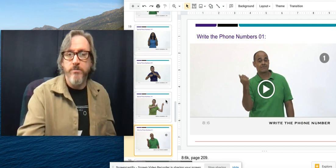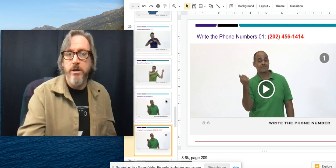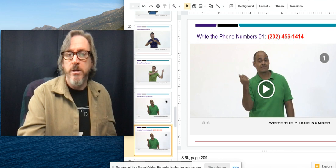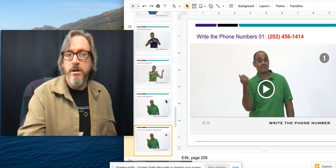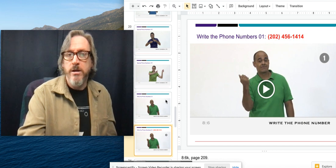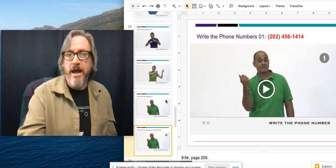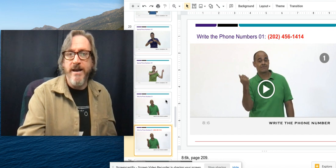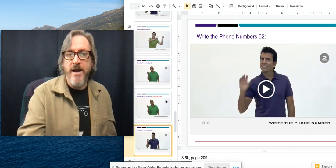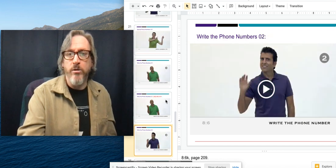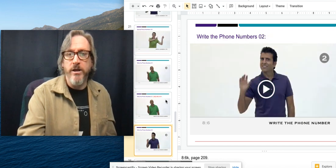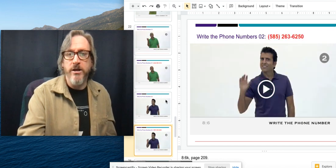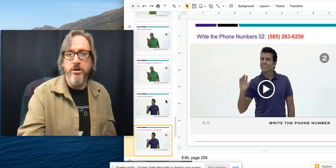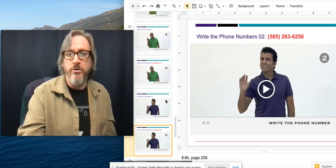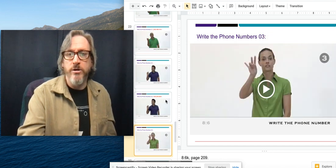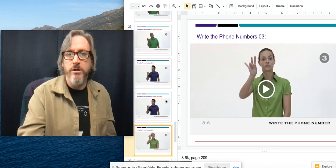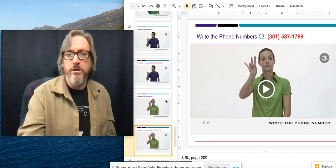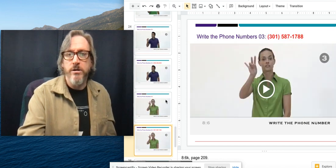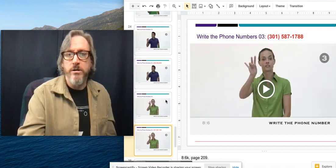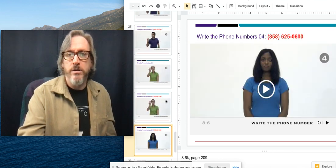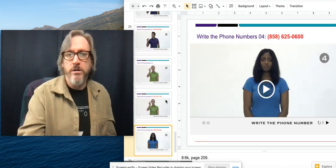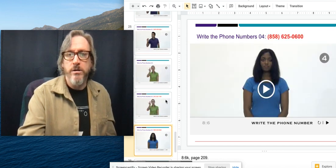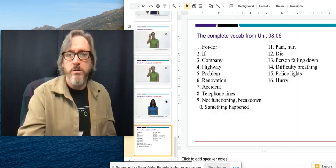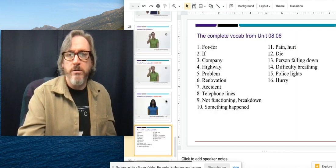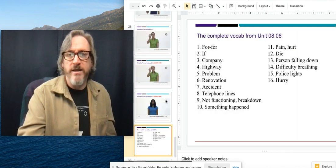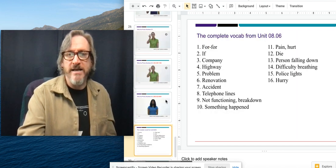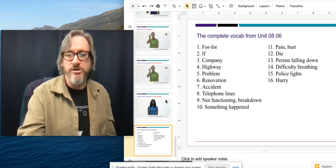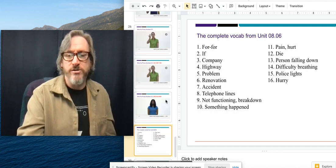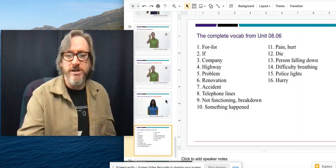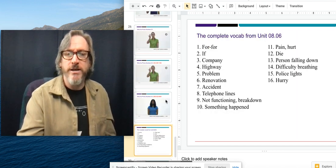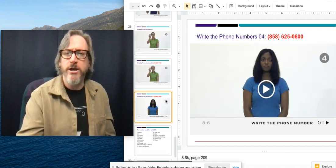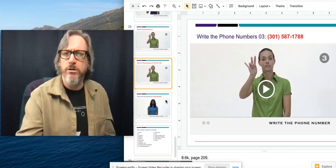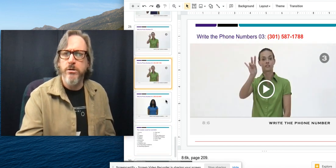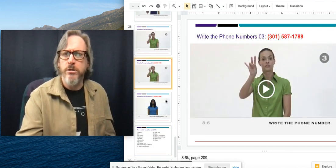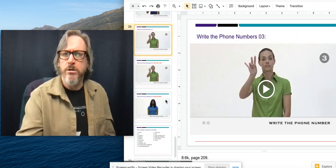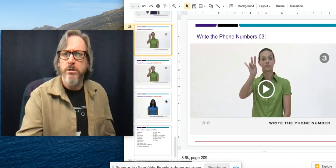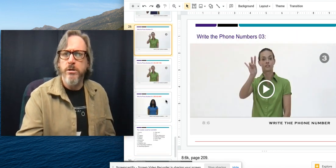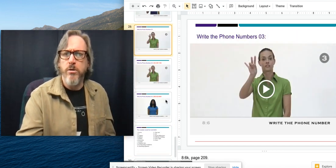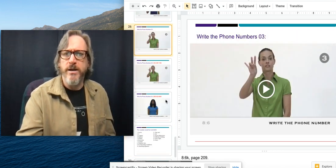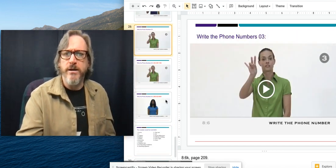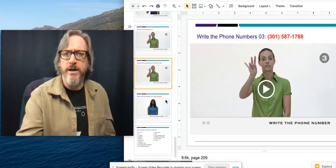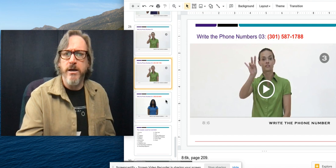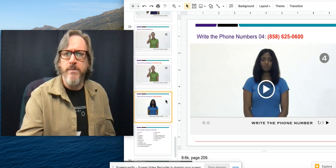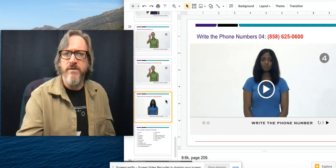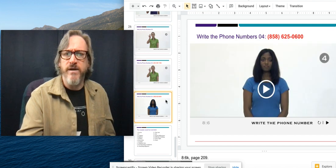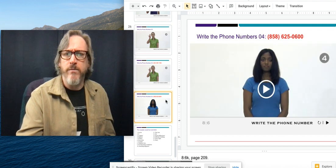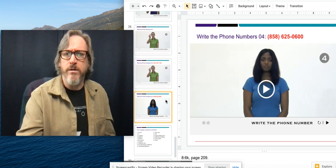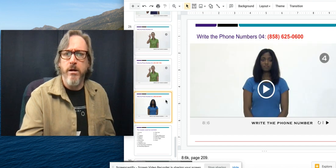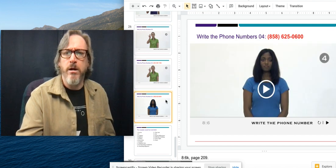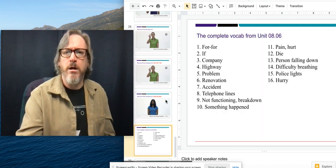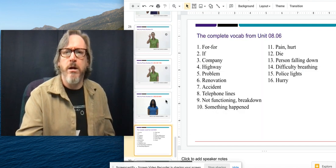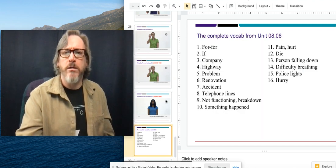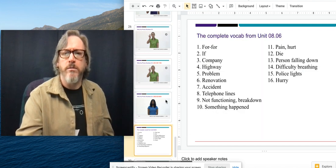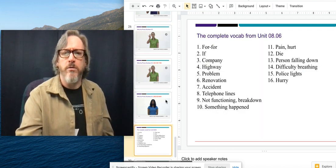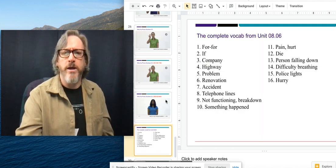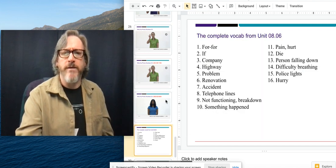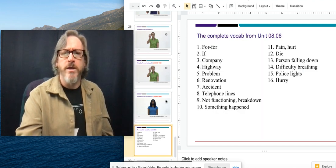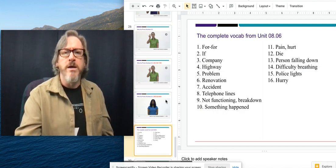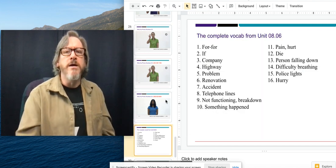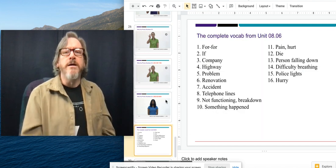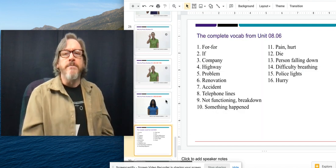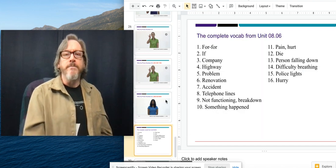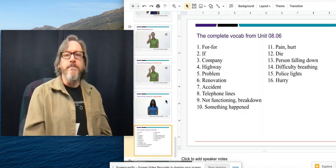mention, and I will include the answers in here. Oh, I need to make a copy of that one. Haha.